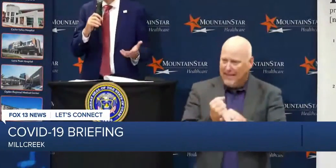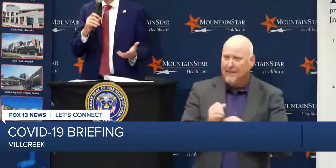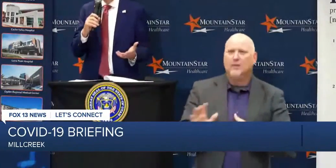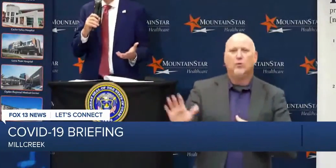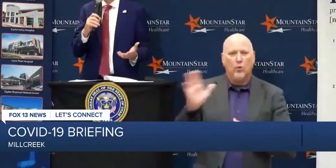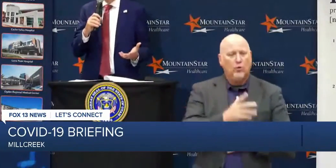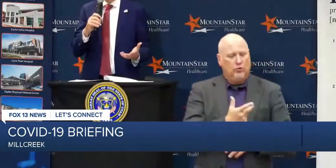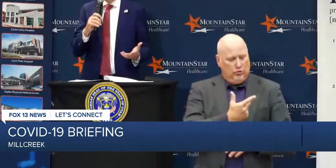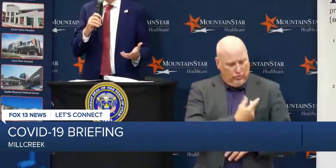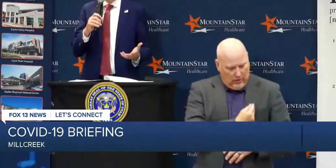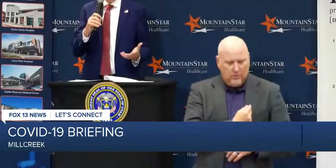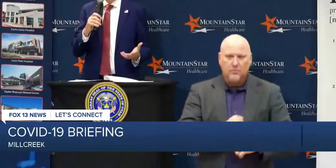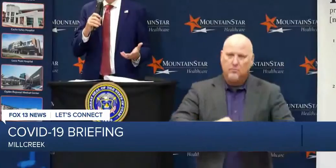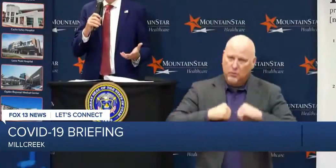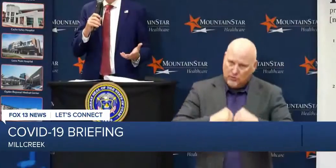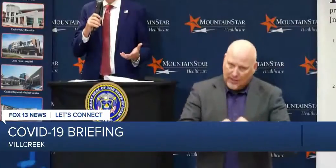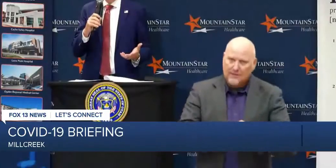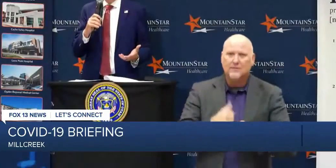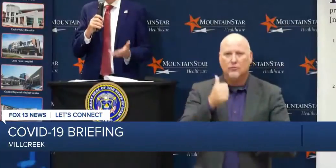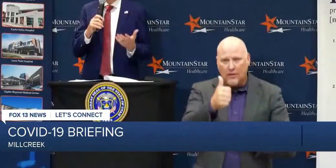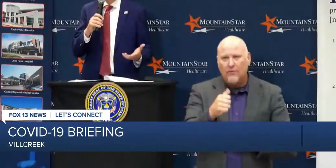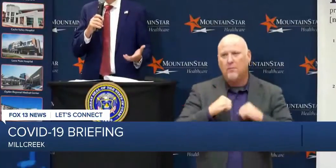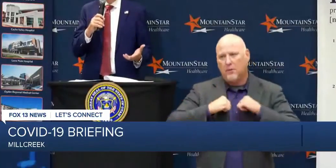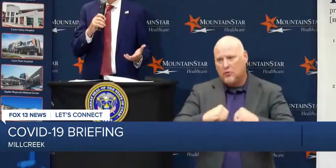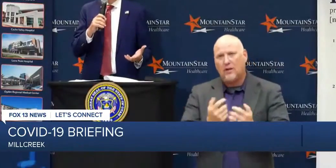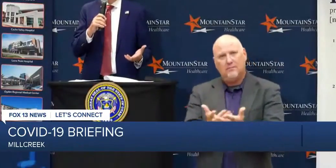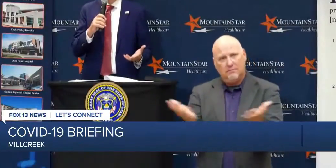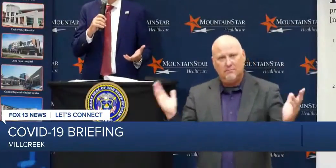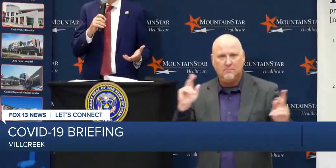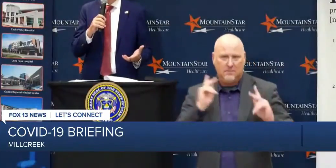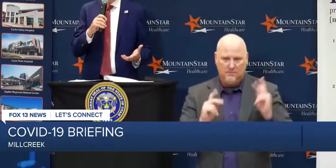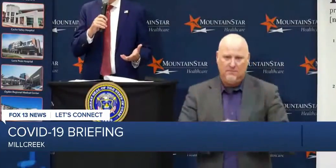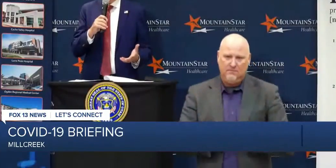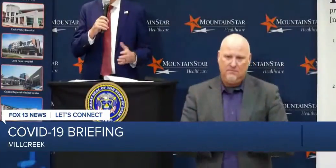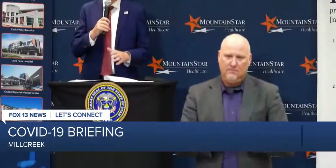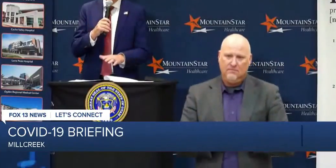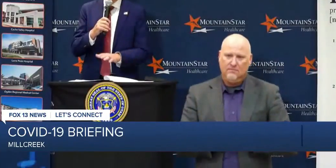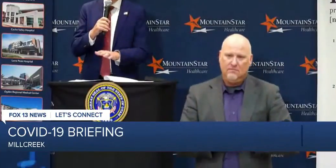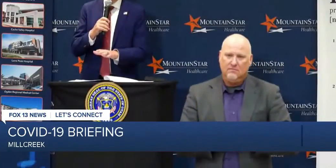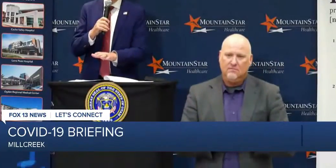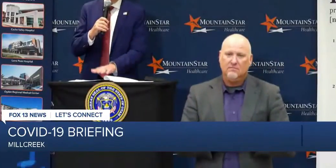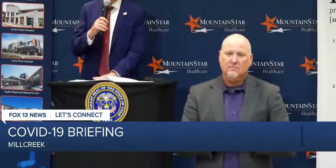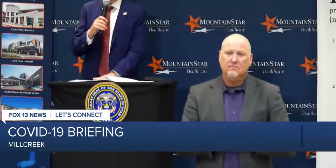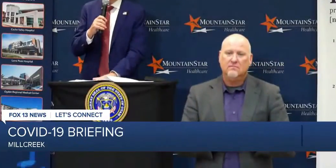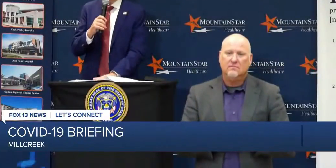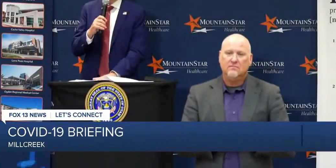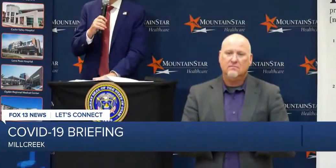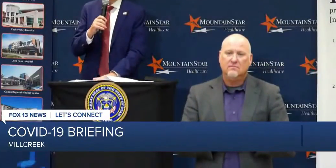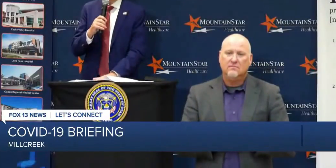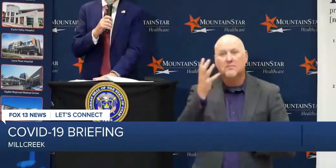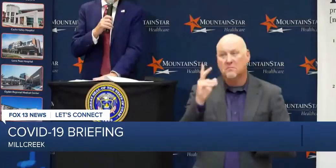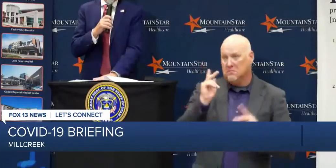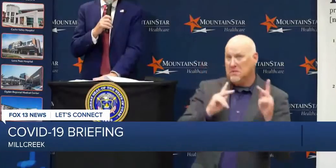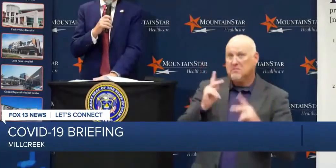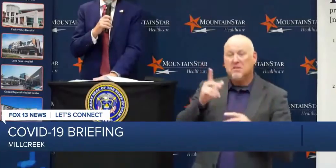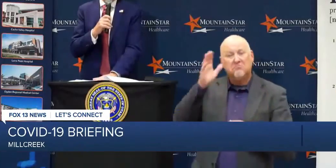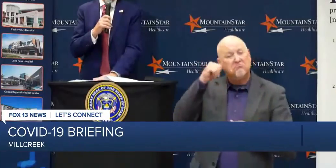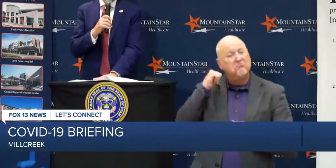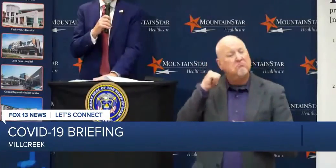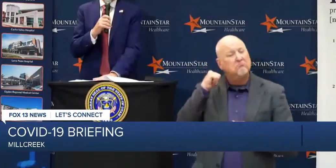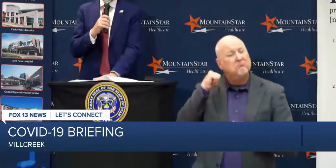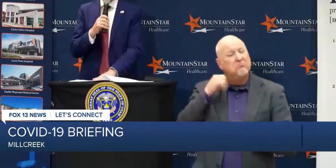be consequences for those who decide not to get the vaccine. Those consequences may be hospitalization.